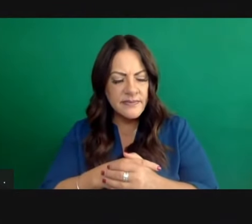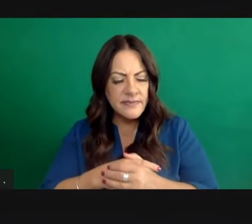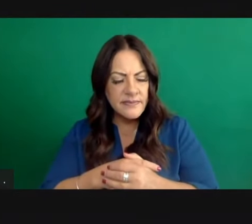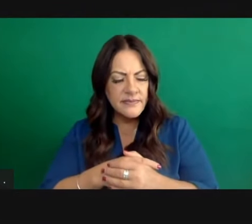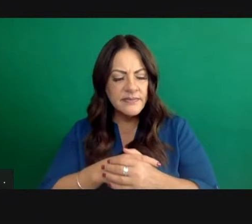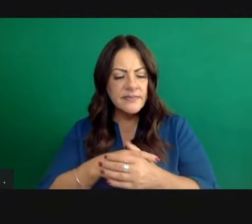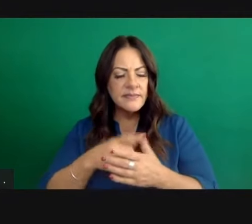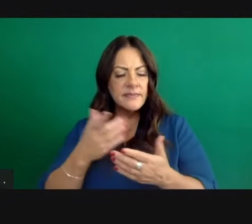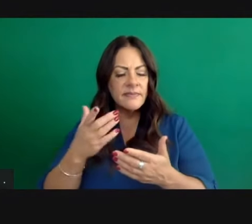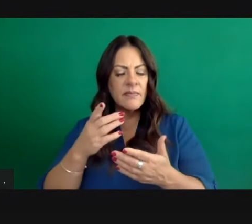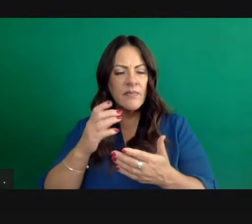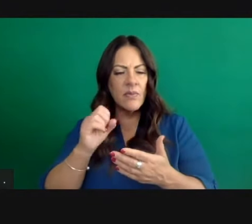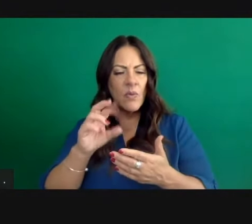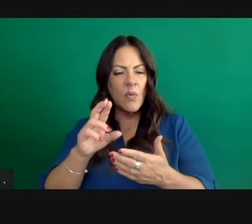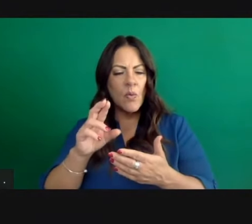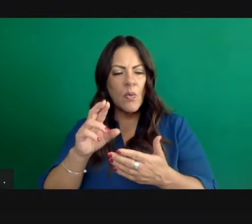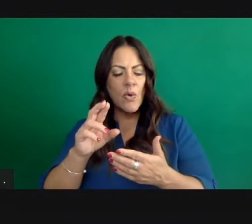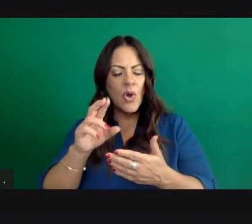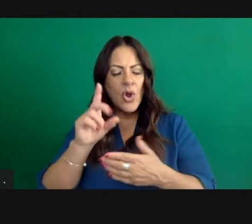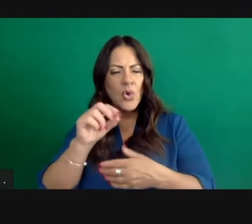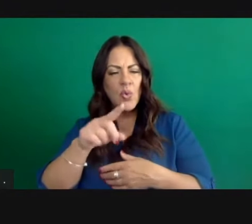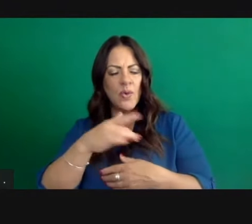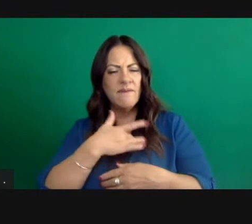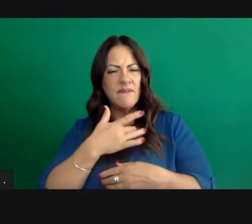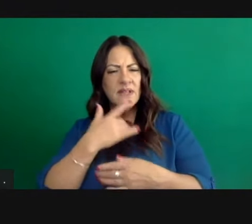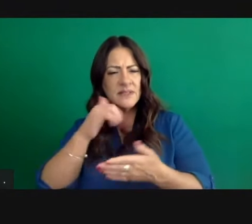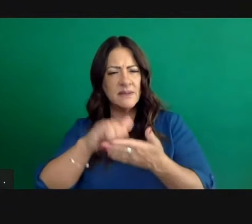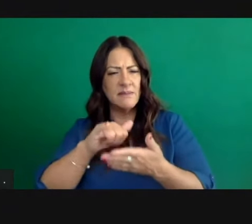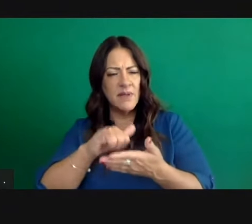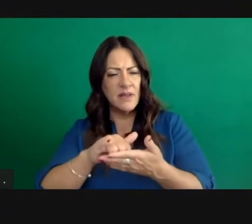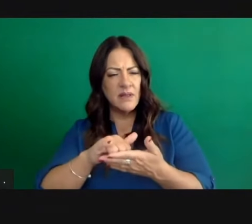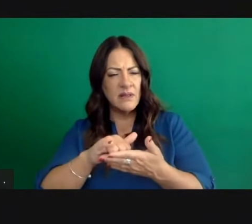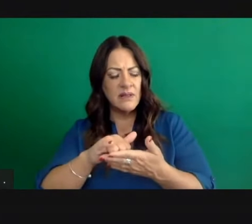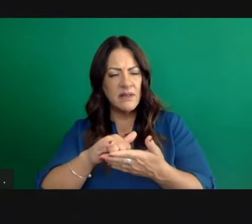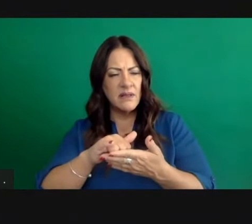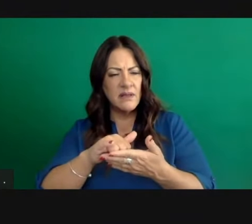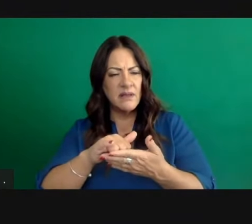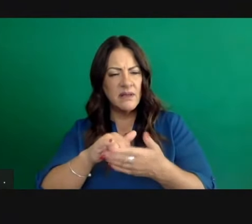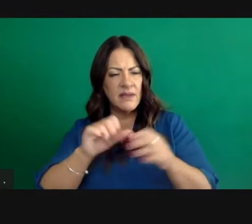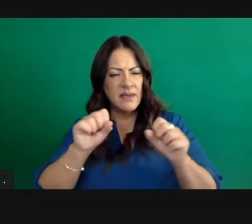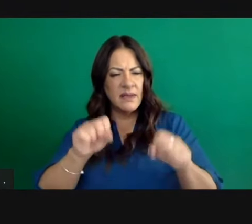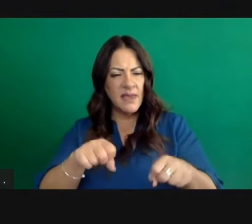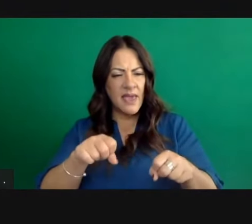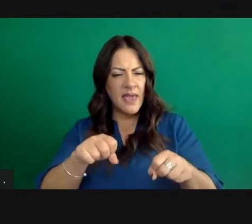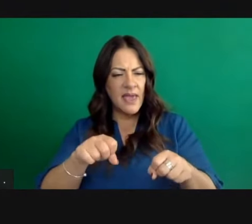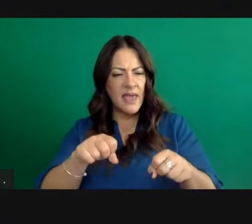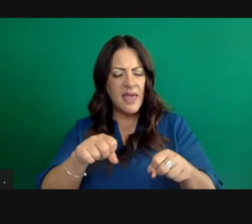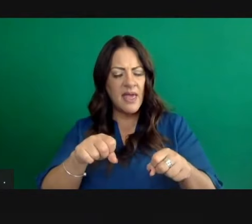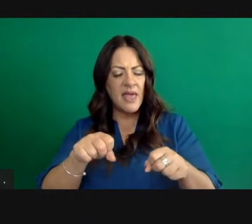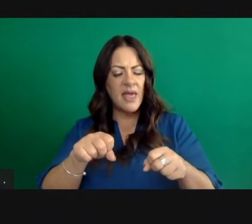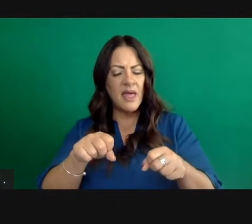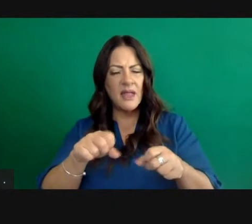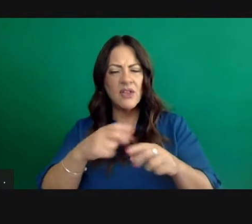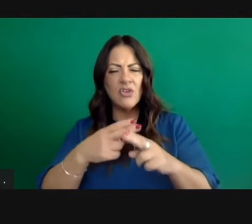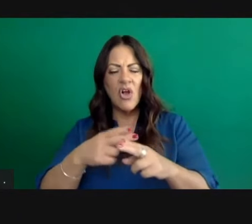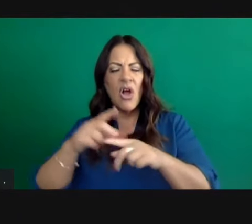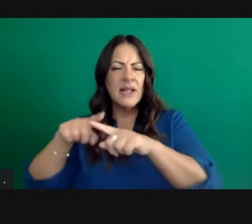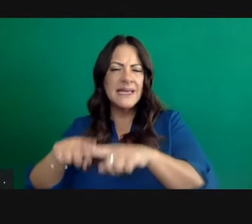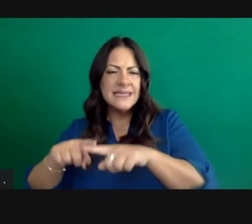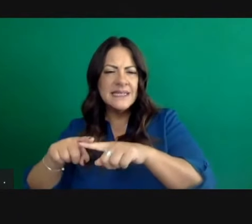part? Or, Secretary Ghaly, do you think is it impossible for California to do this sort of contingency planning for something